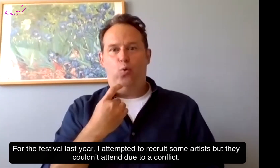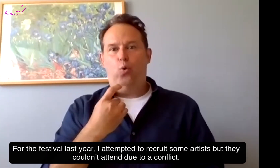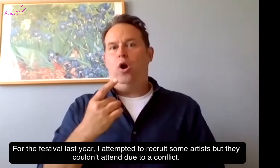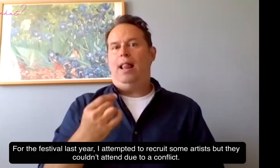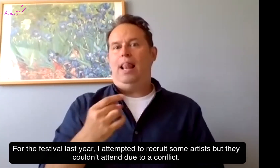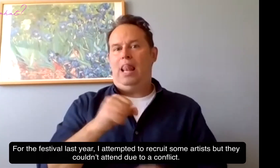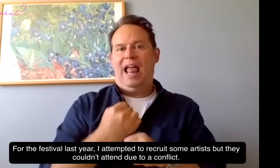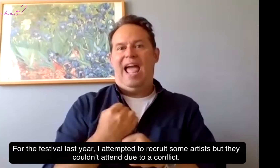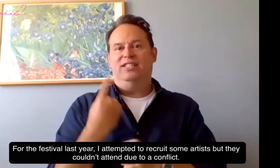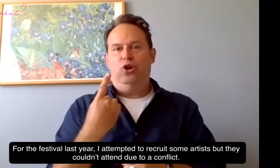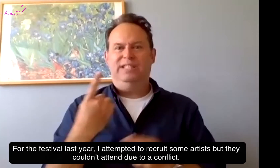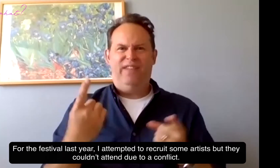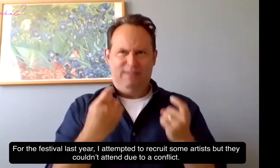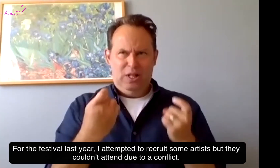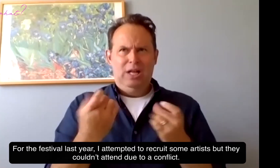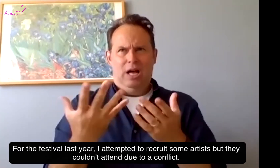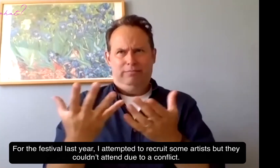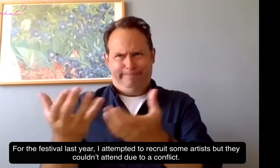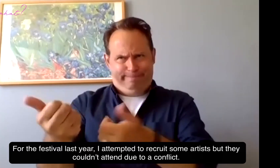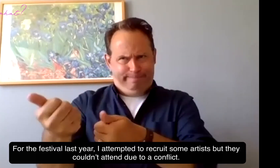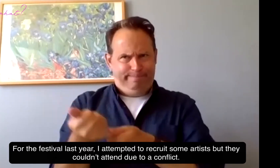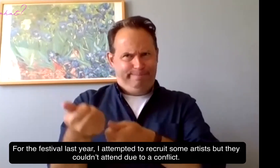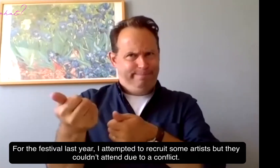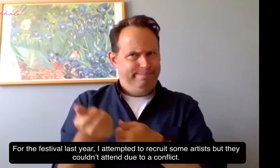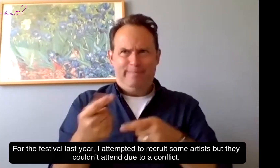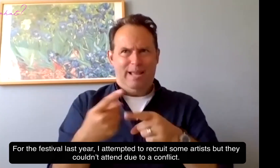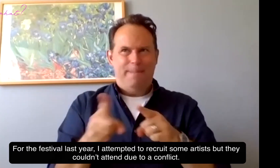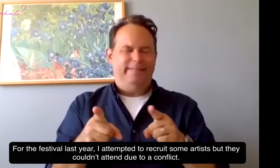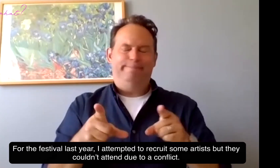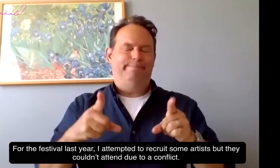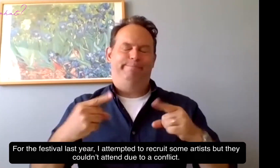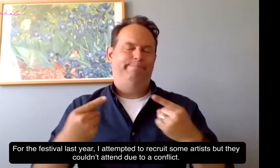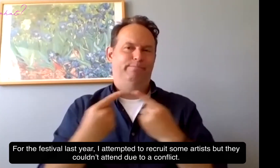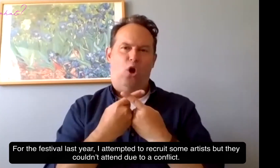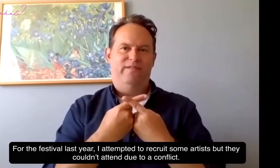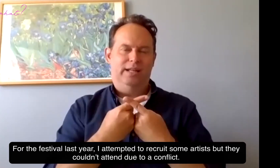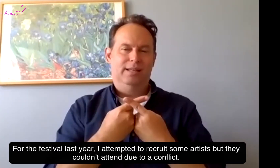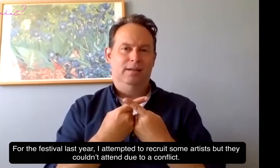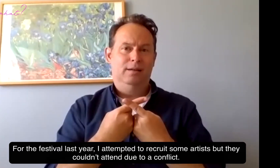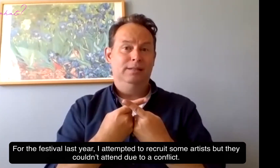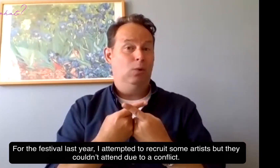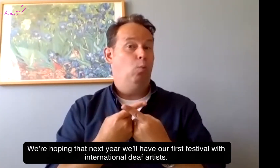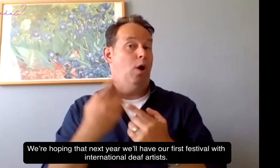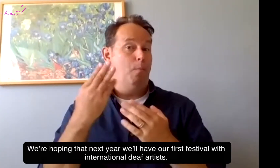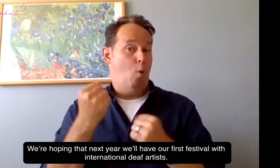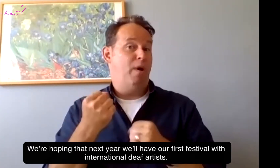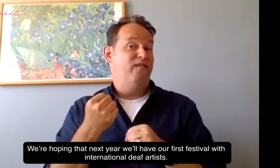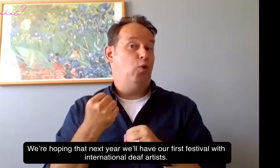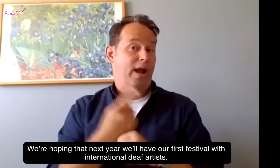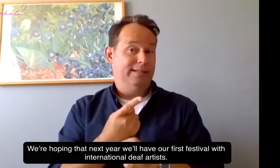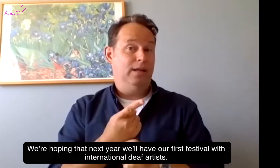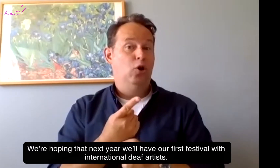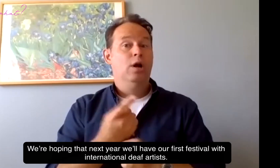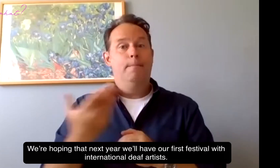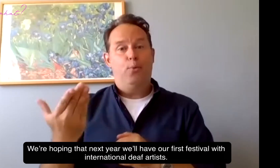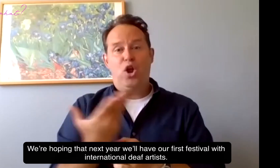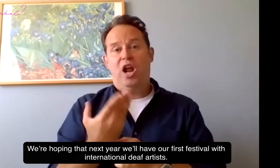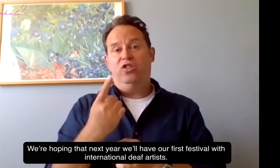For the festival last year, I attempted to recruit some artists, but they couldn't attend due to a conflict. We're hoping that next year we'll